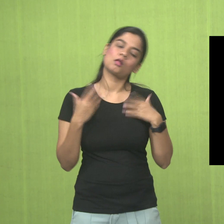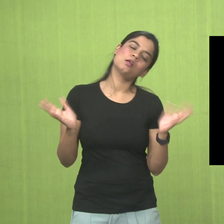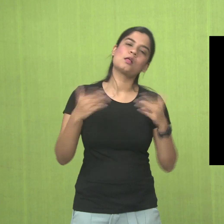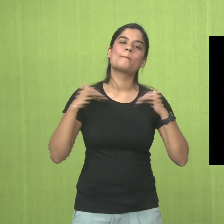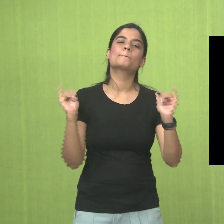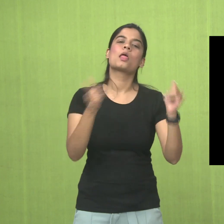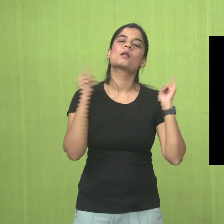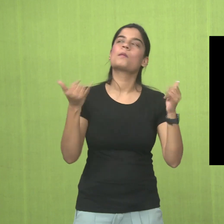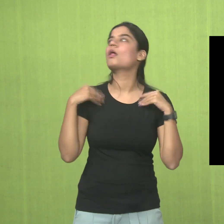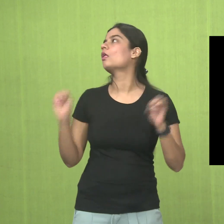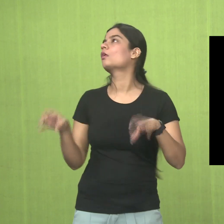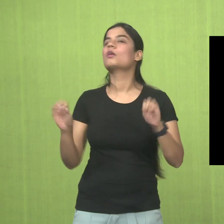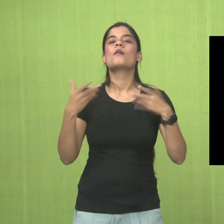Not taking it seriously is an issue.